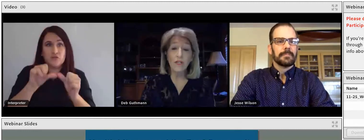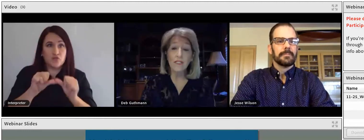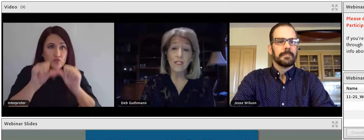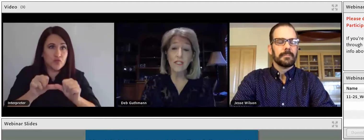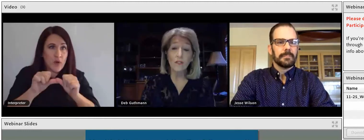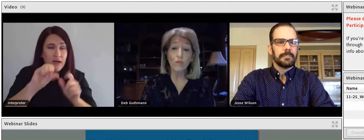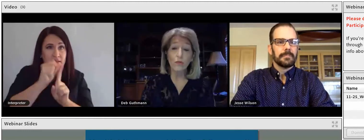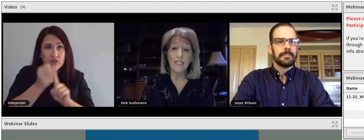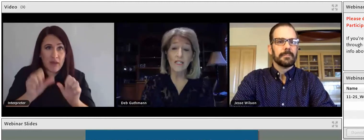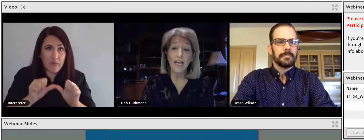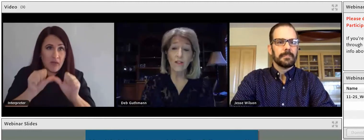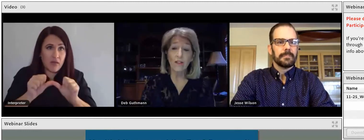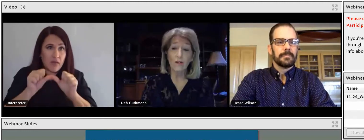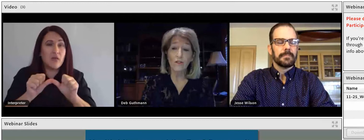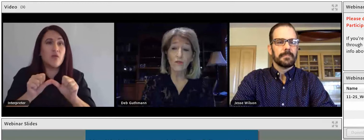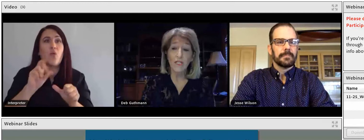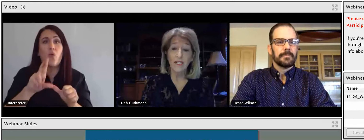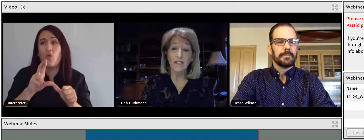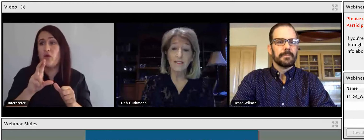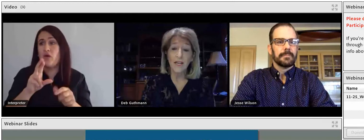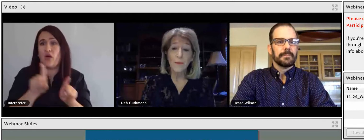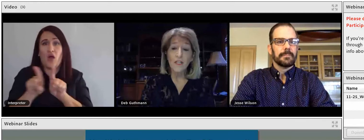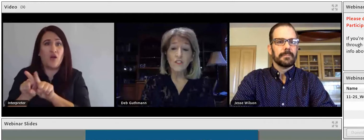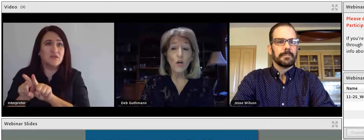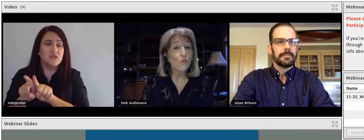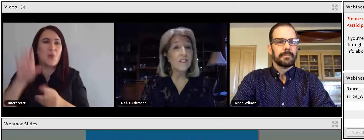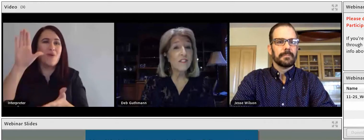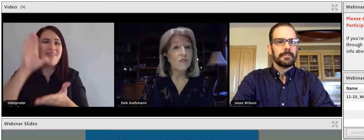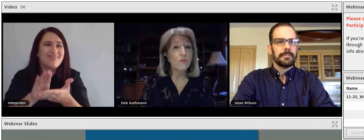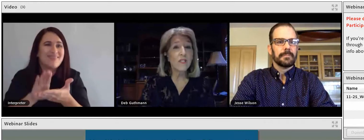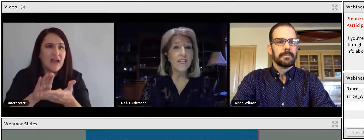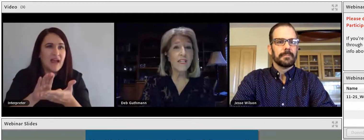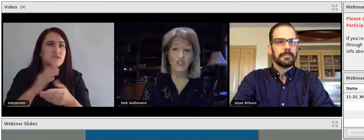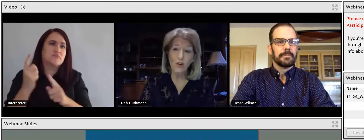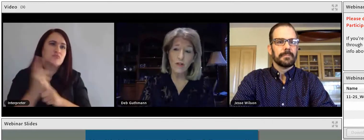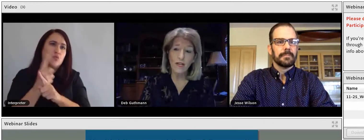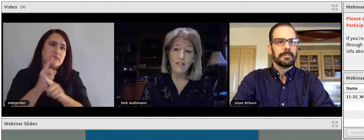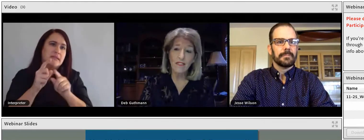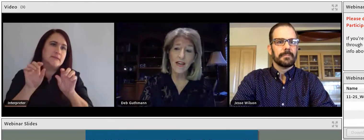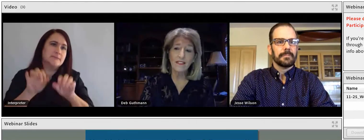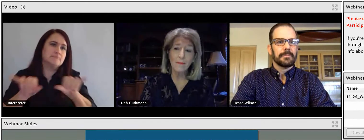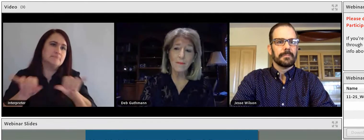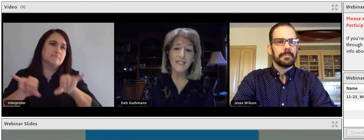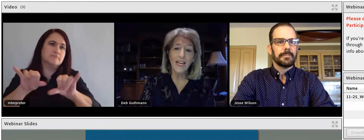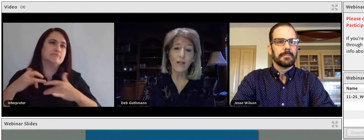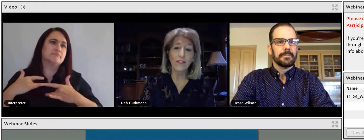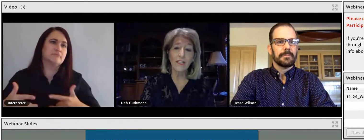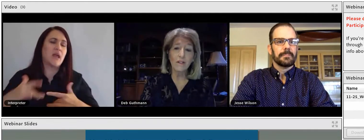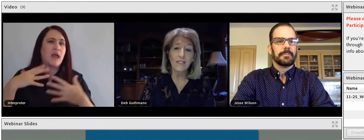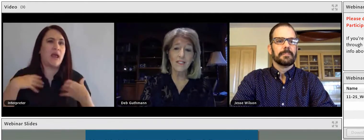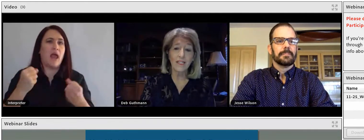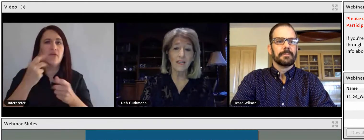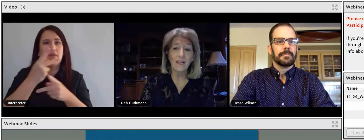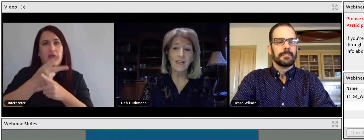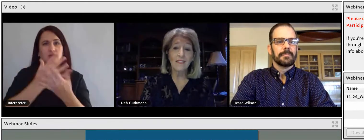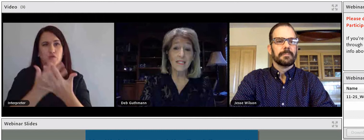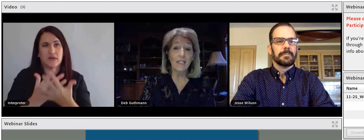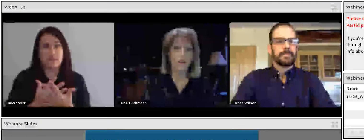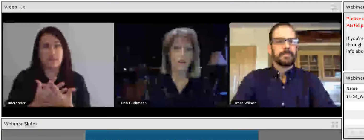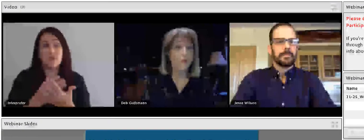and a decrease in routine healthcare screening. So research really has shown us that limited health